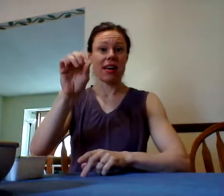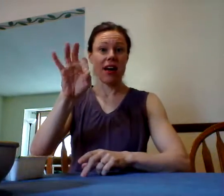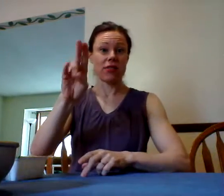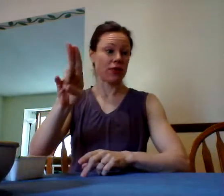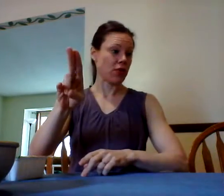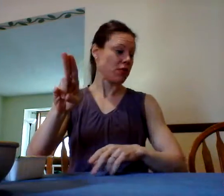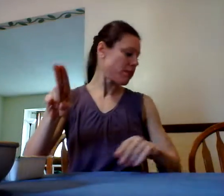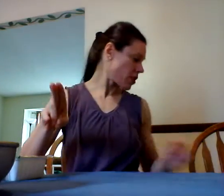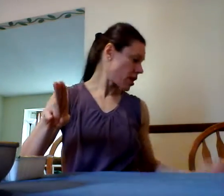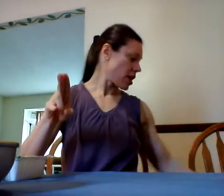of tofu.